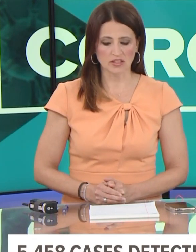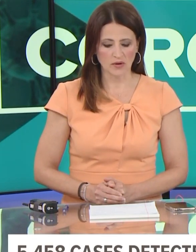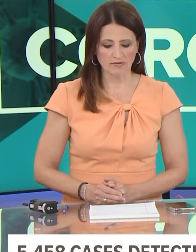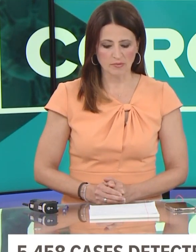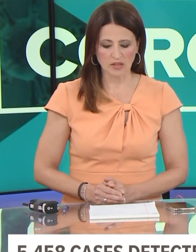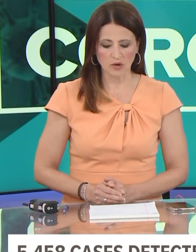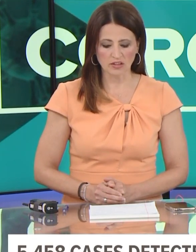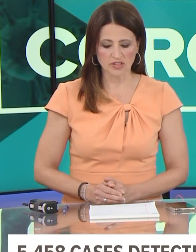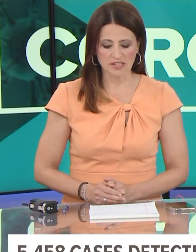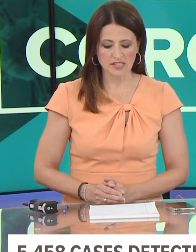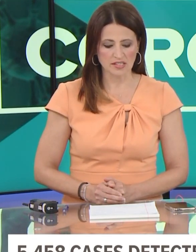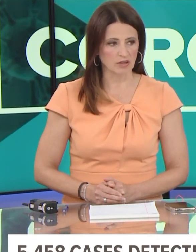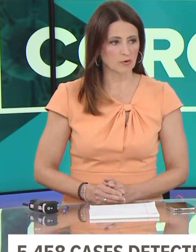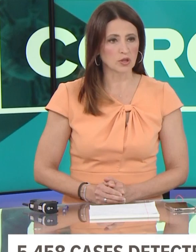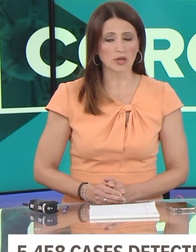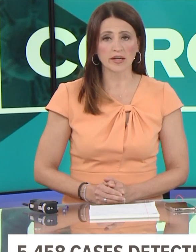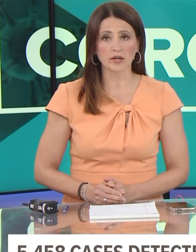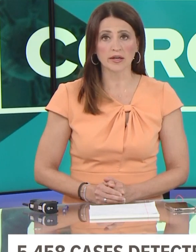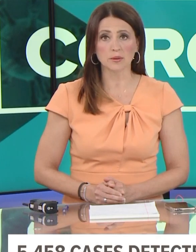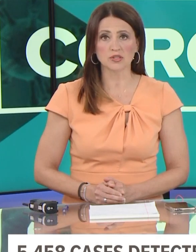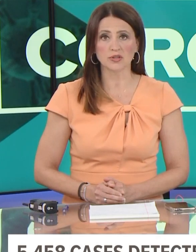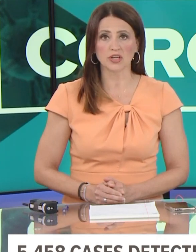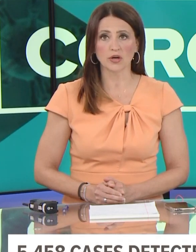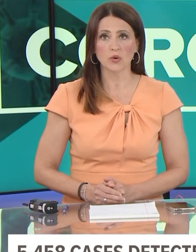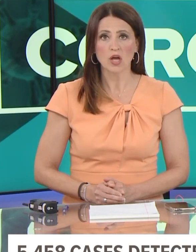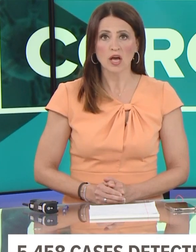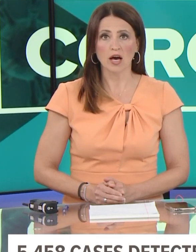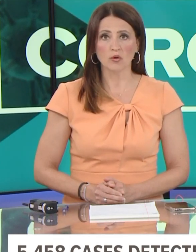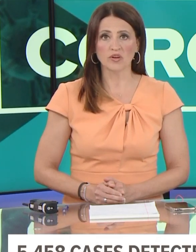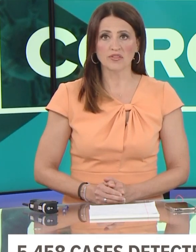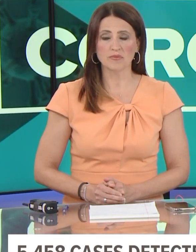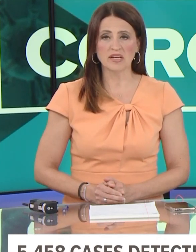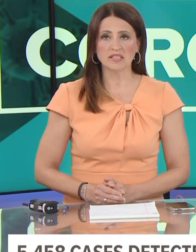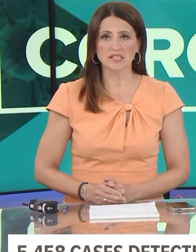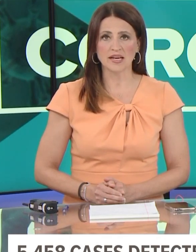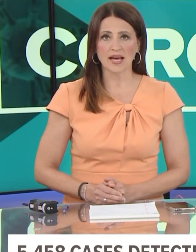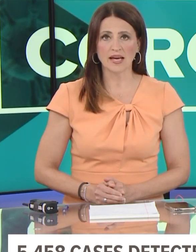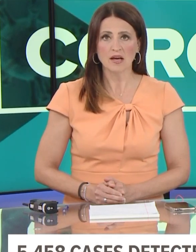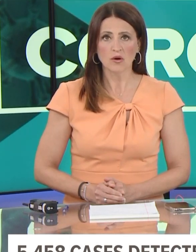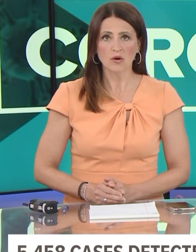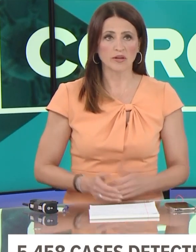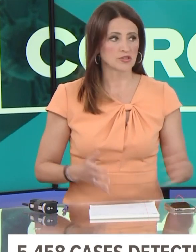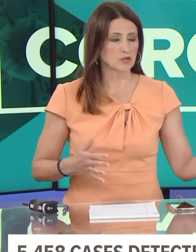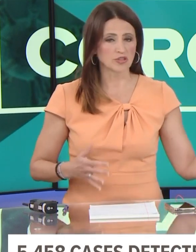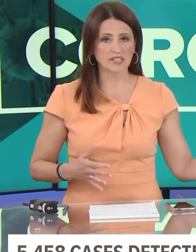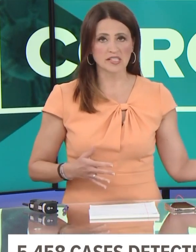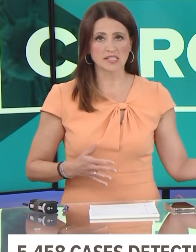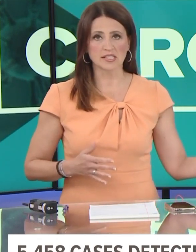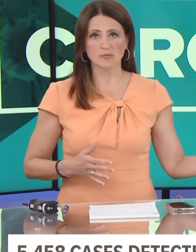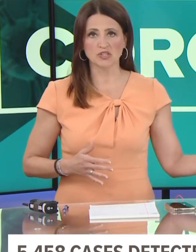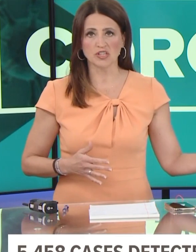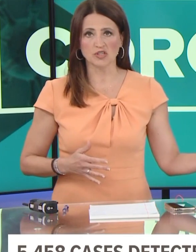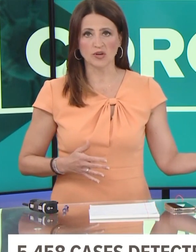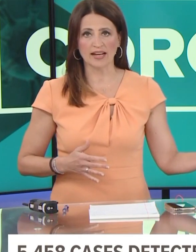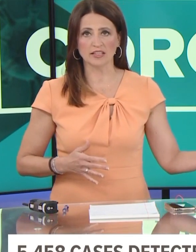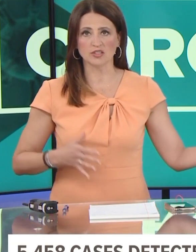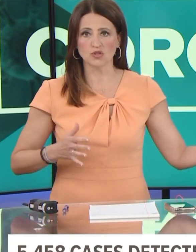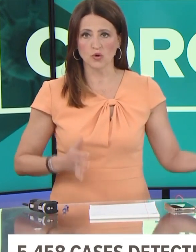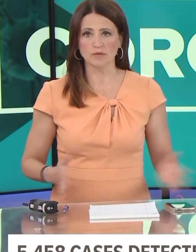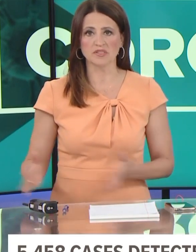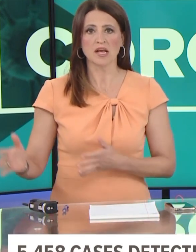thv11.com. We also have a meteorologist, Sarah Fortner, here in the studio with me today. We are socially distanced, but she is